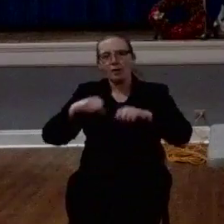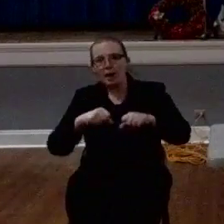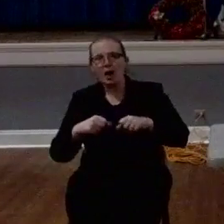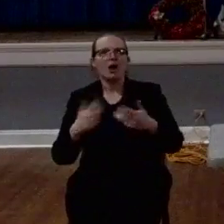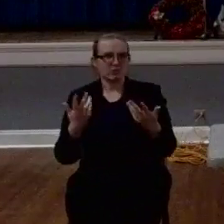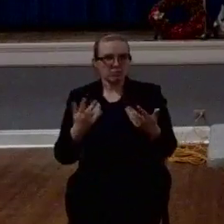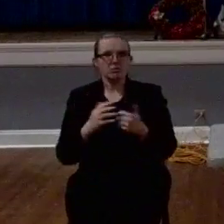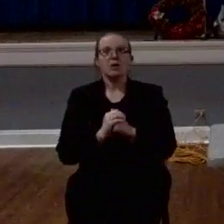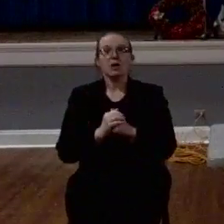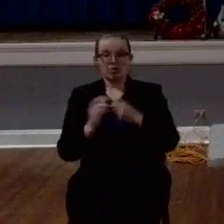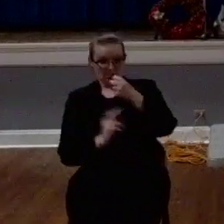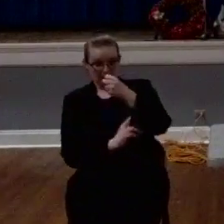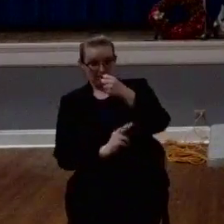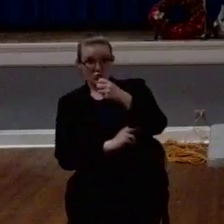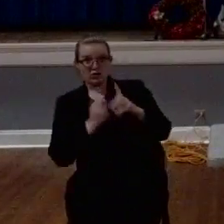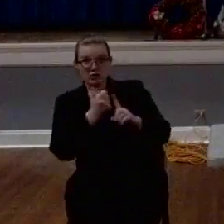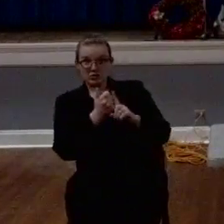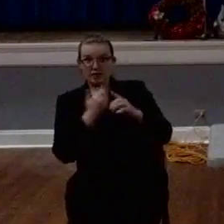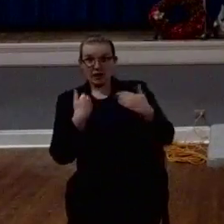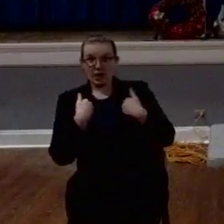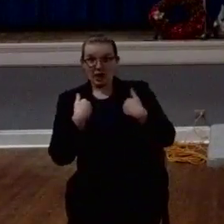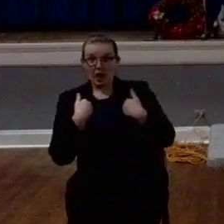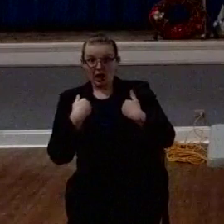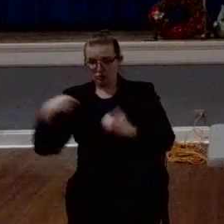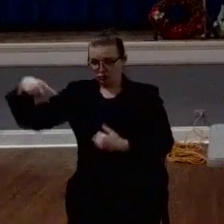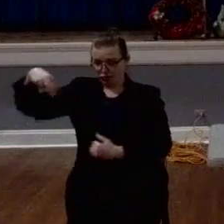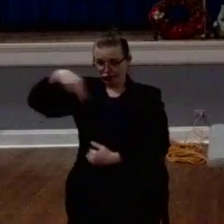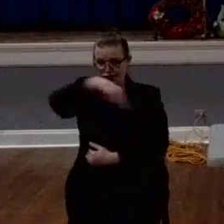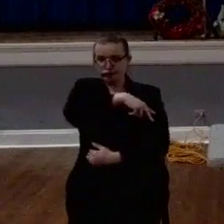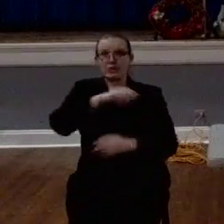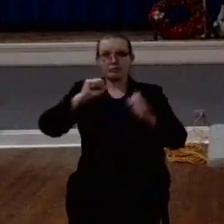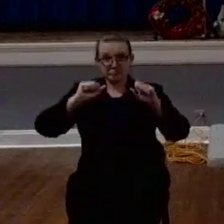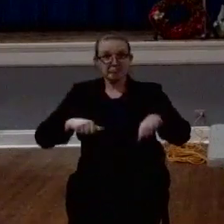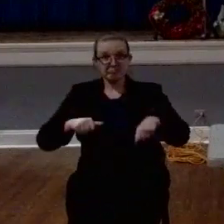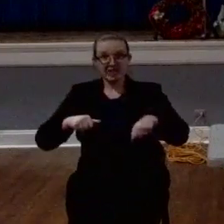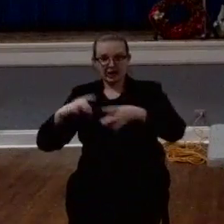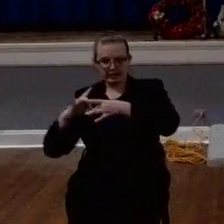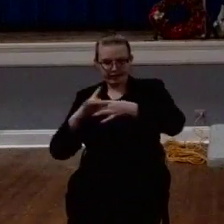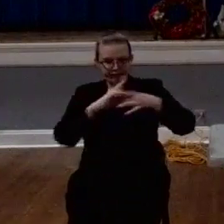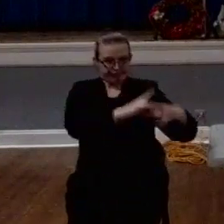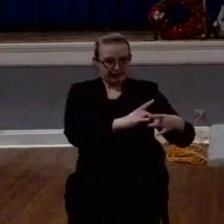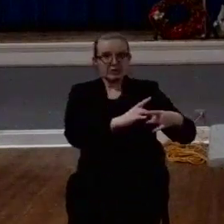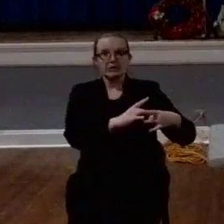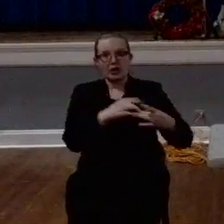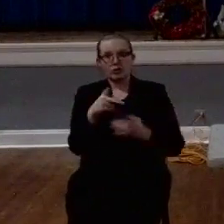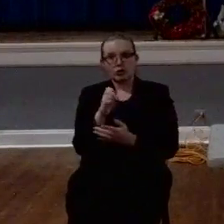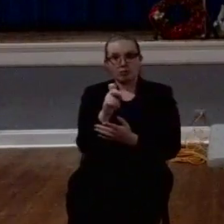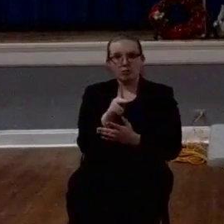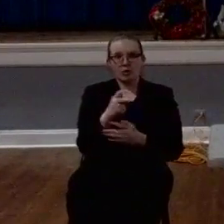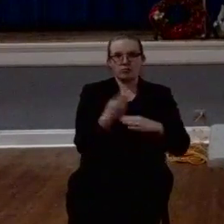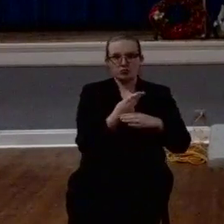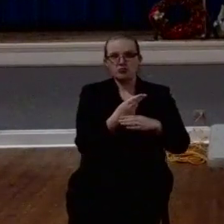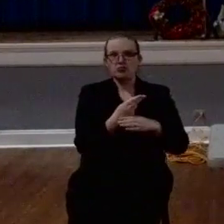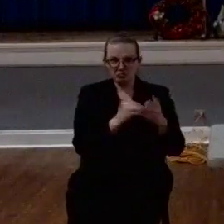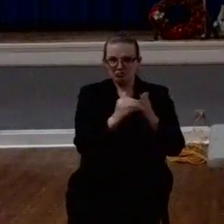The bridge itself has a trail that goes across it and can tie into this park and get a lot of use.